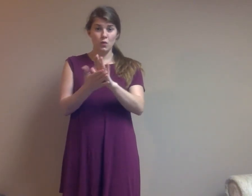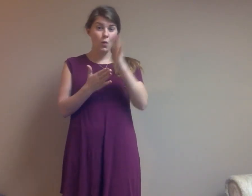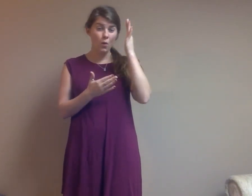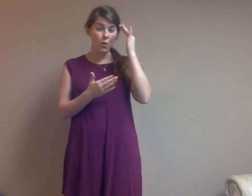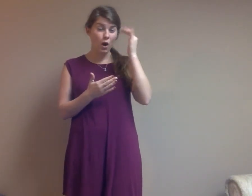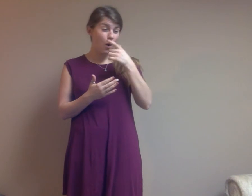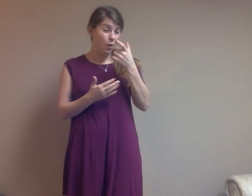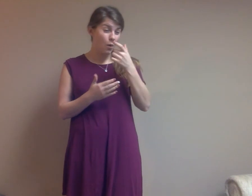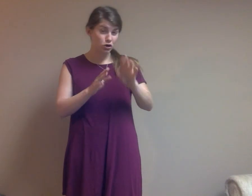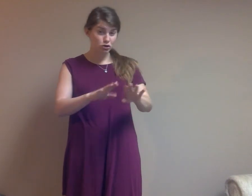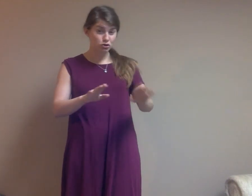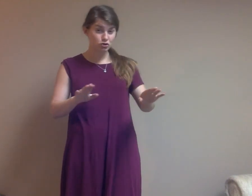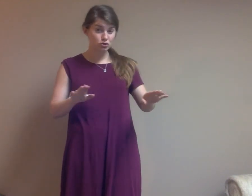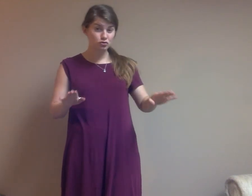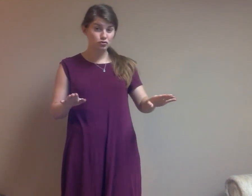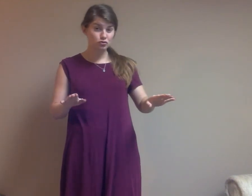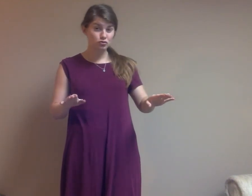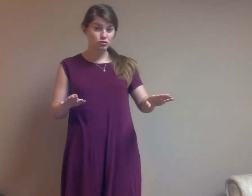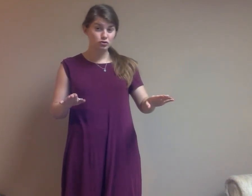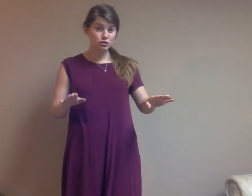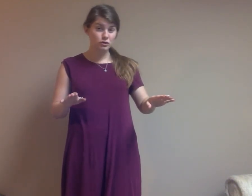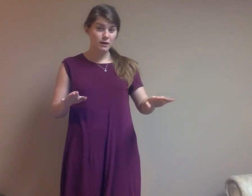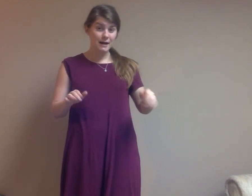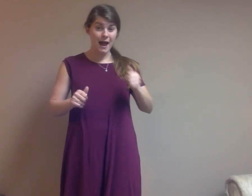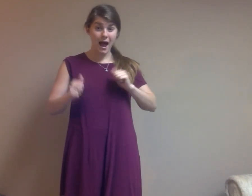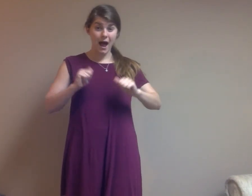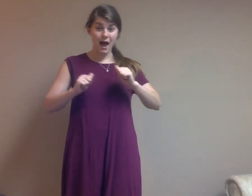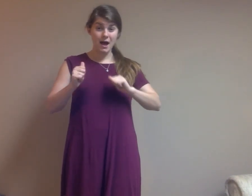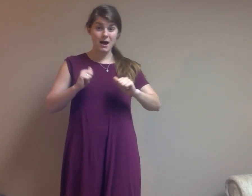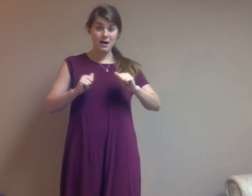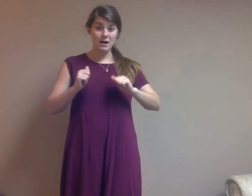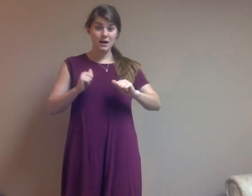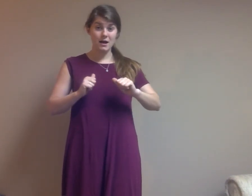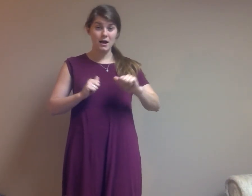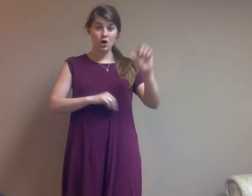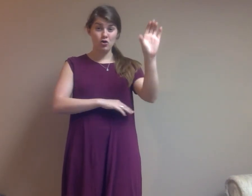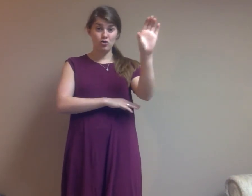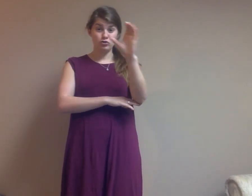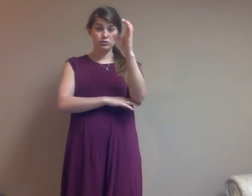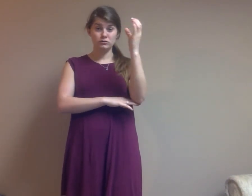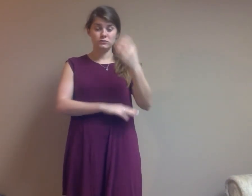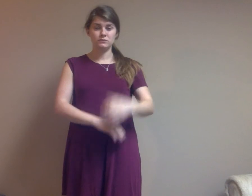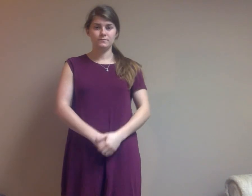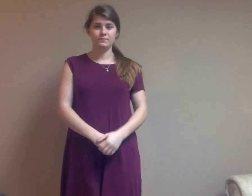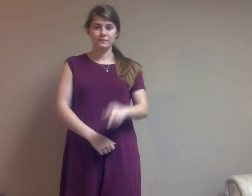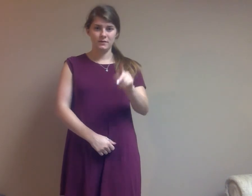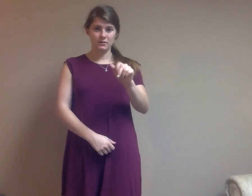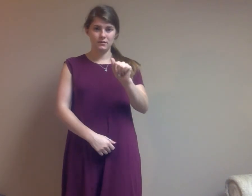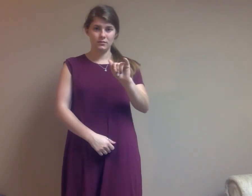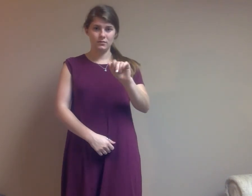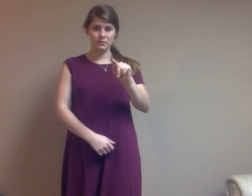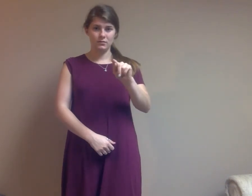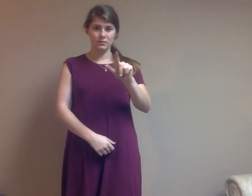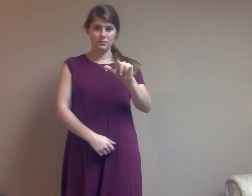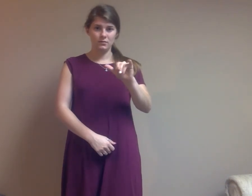Caitlin, Simone, Lottie and April will return to Highfield next year to